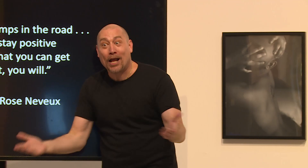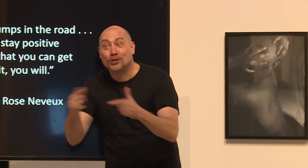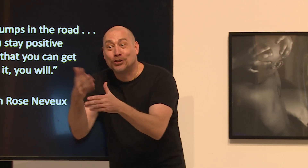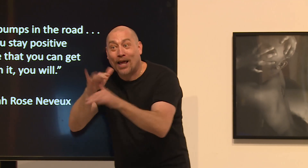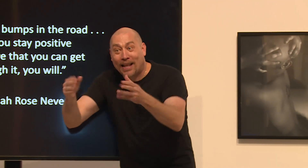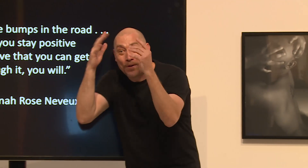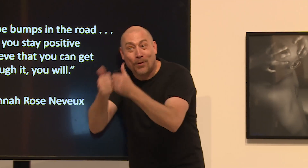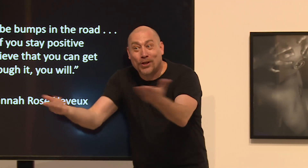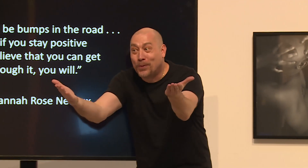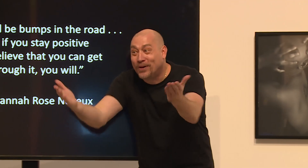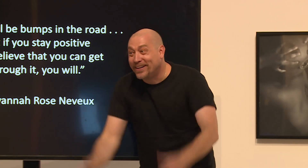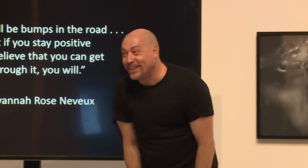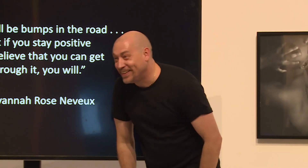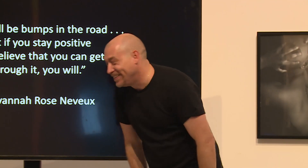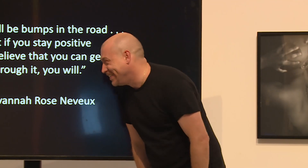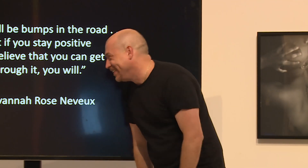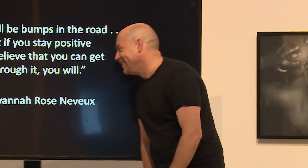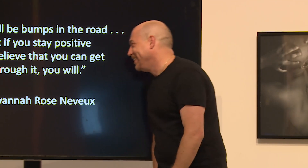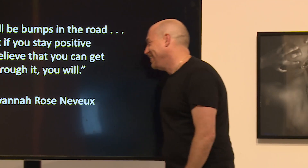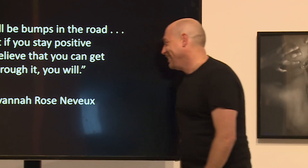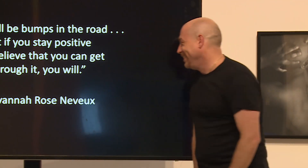be standing here and be talking with you this evening.